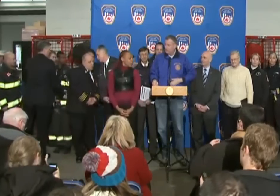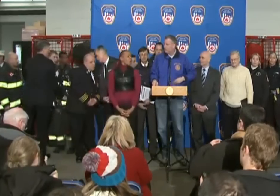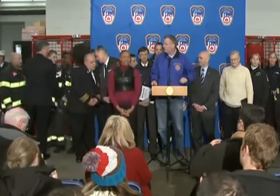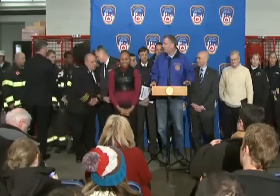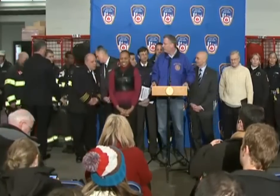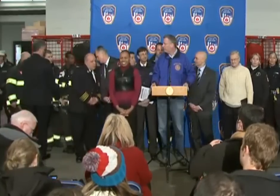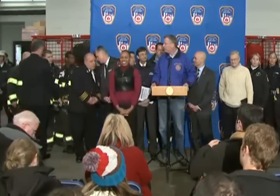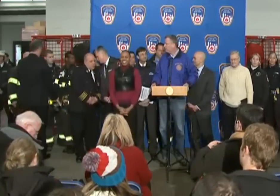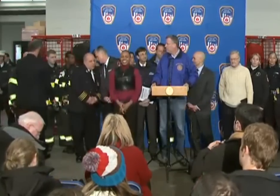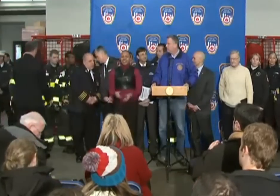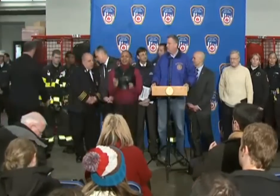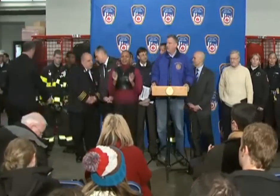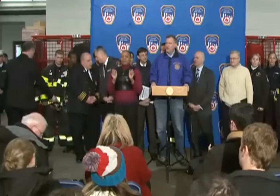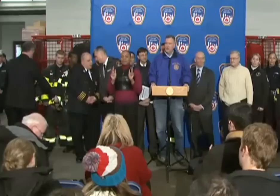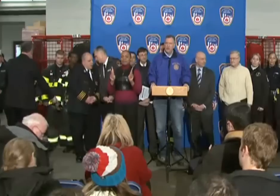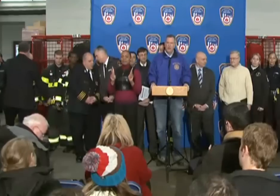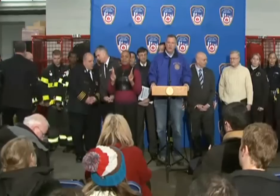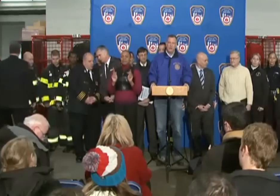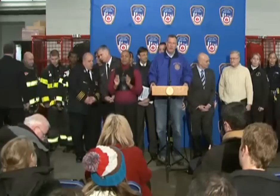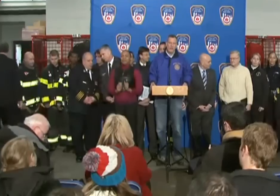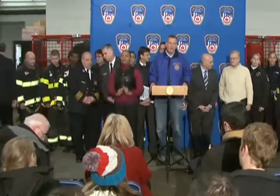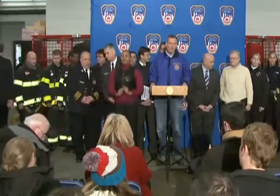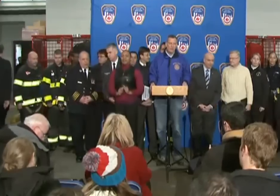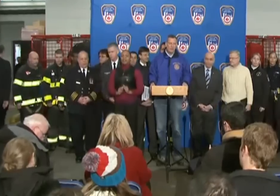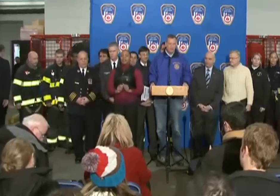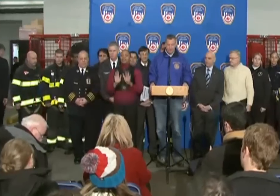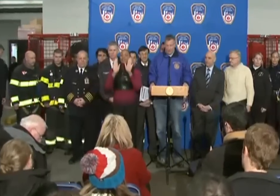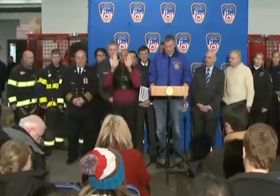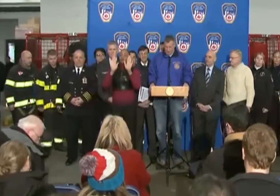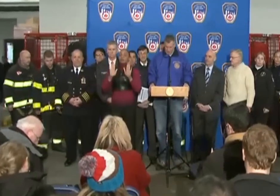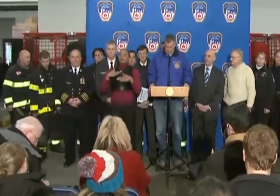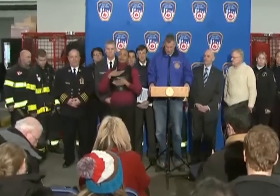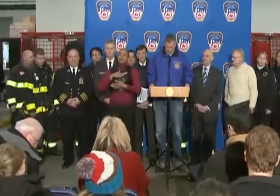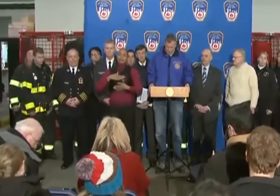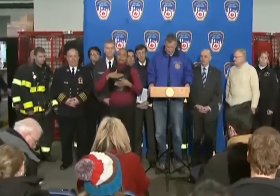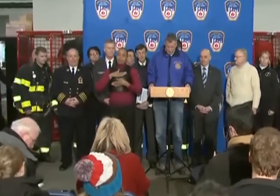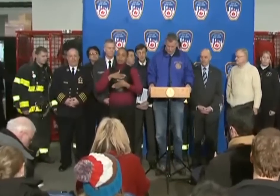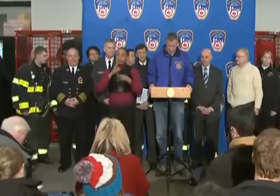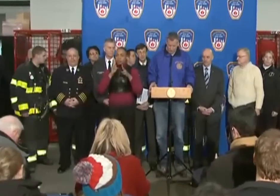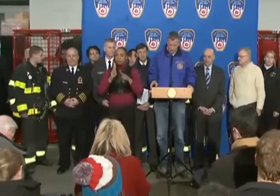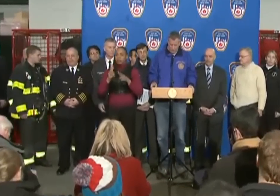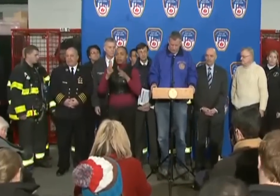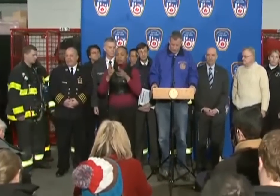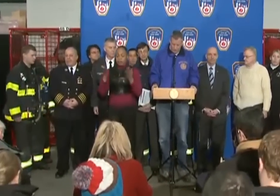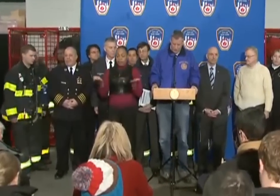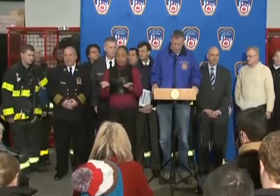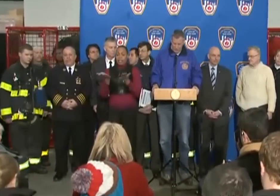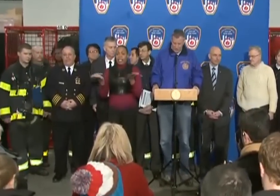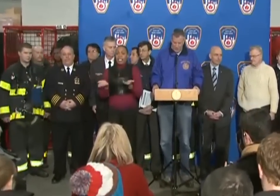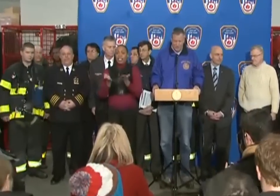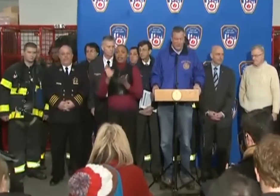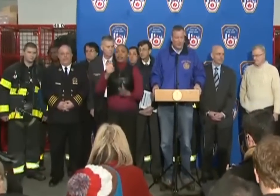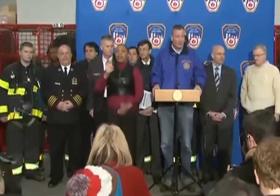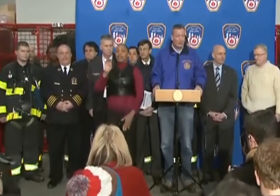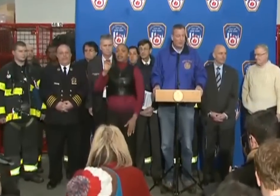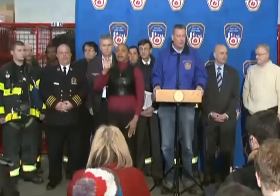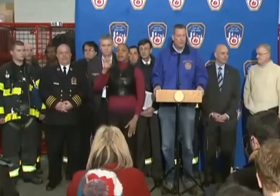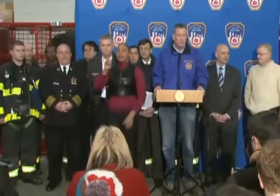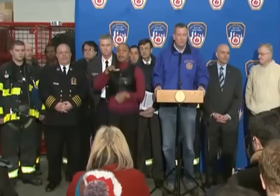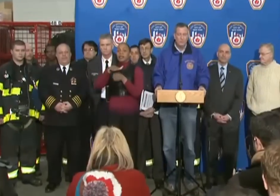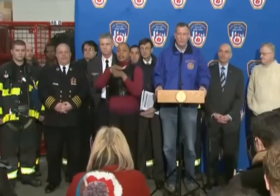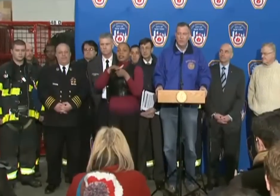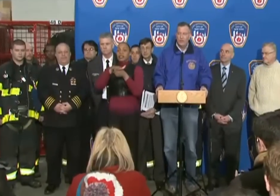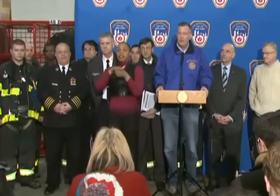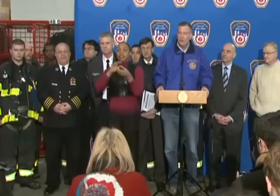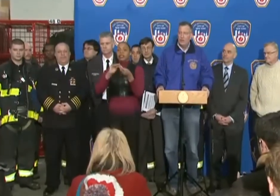It is a great pleasure and honor to be here at EMS Station